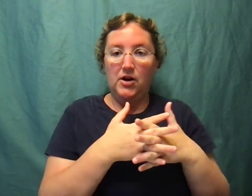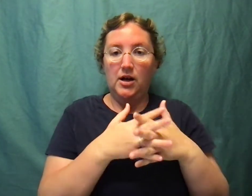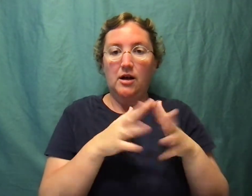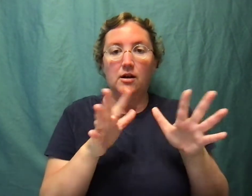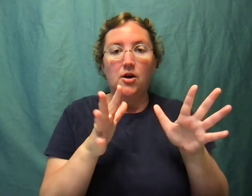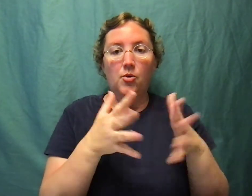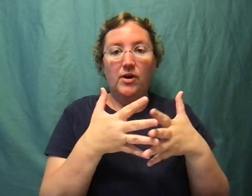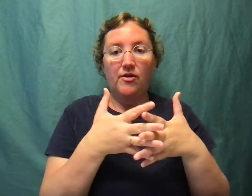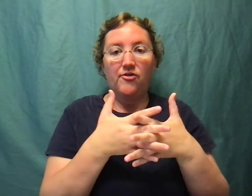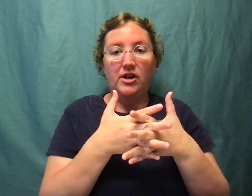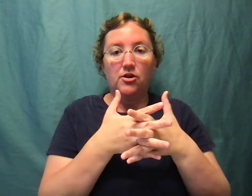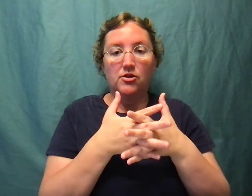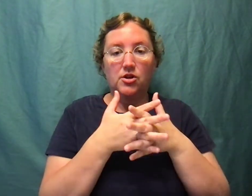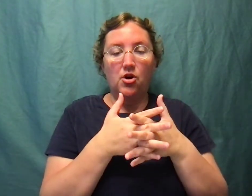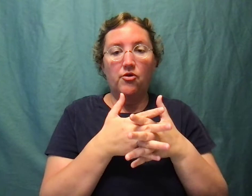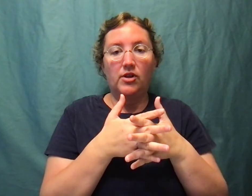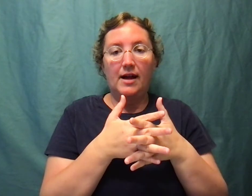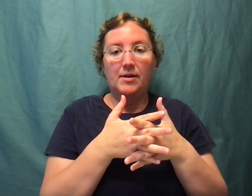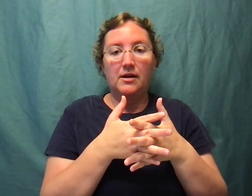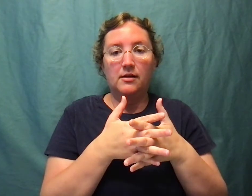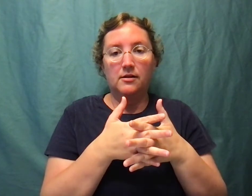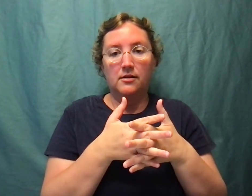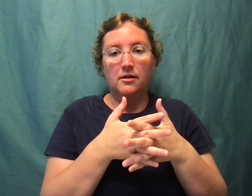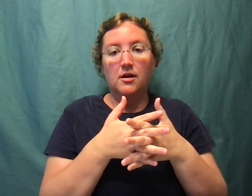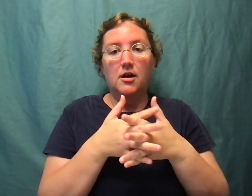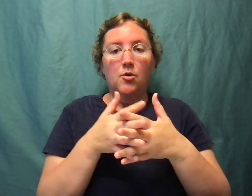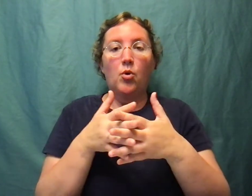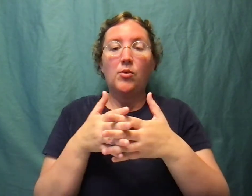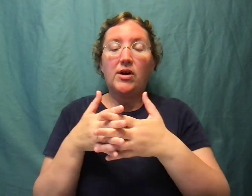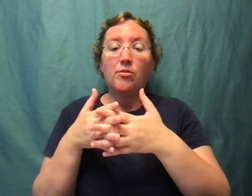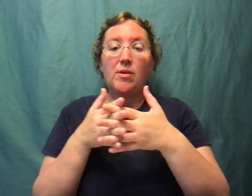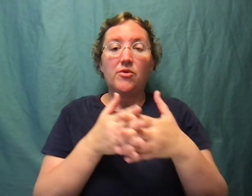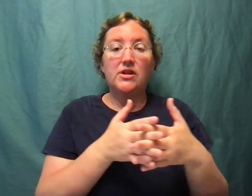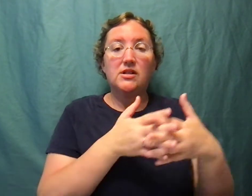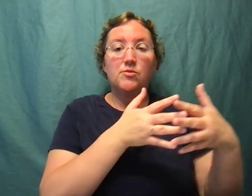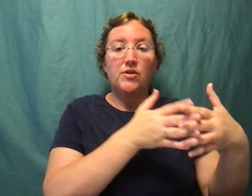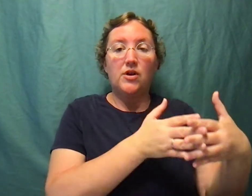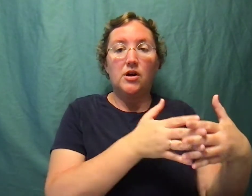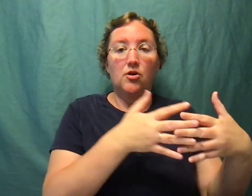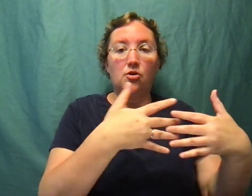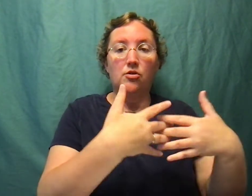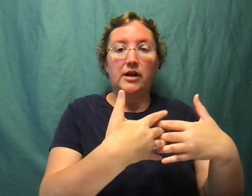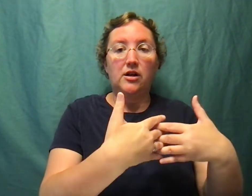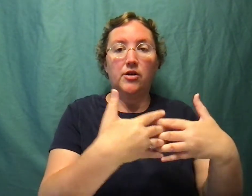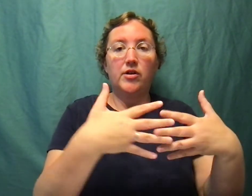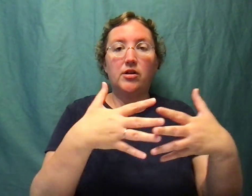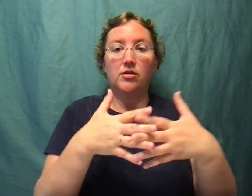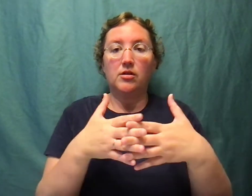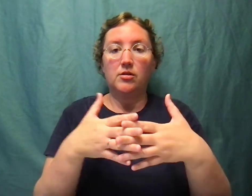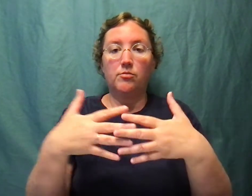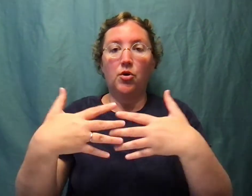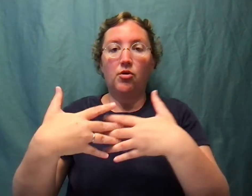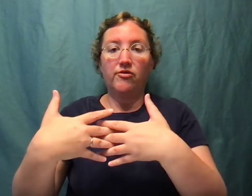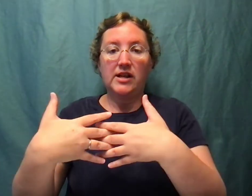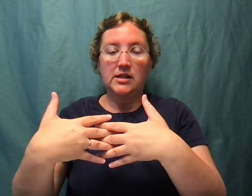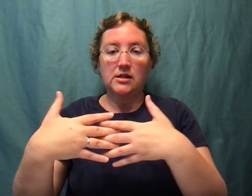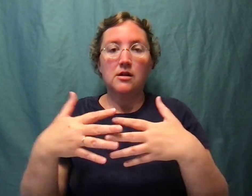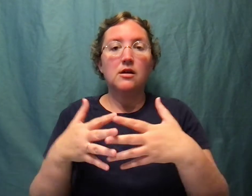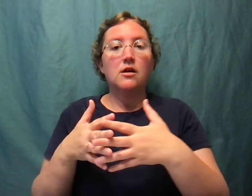America. We have our fingers overlapping. One way to remember this is with the early colonial pole fence